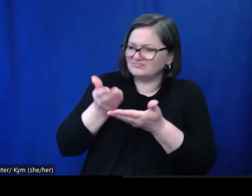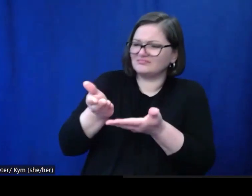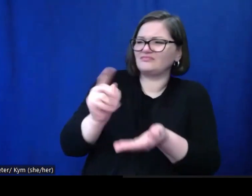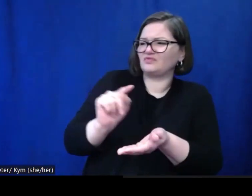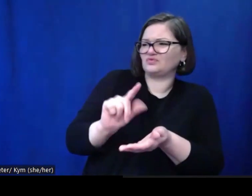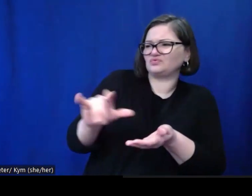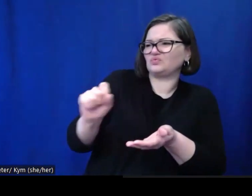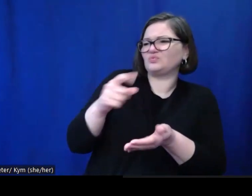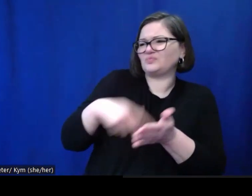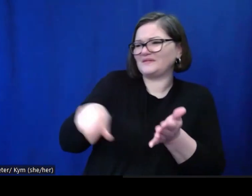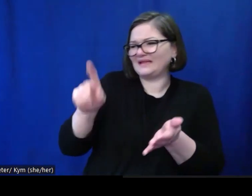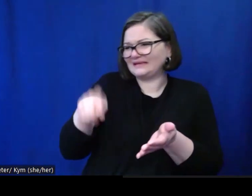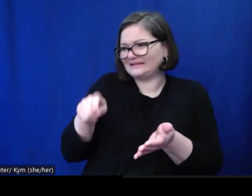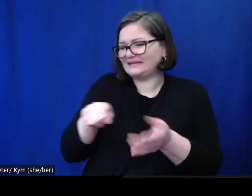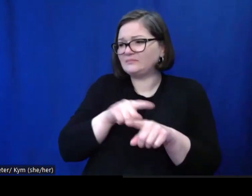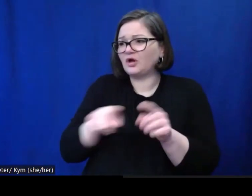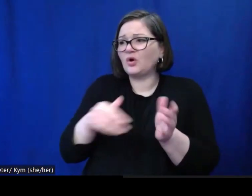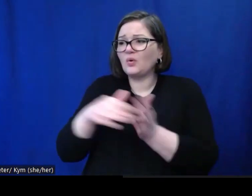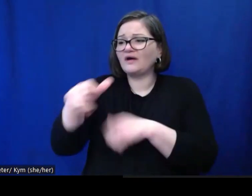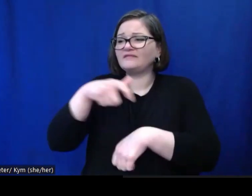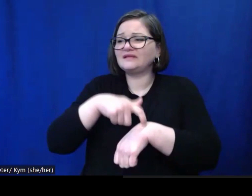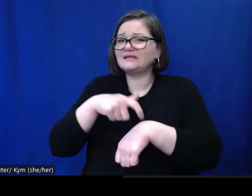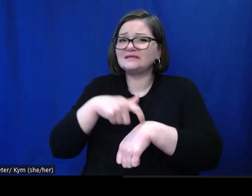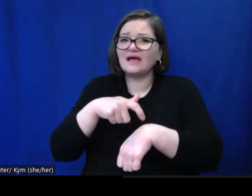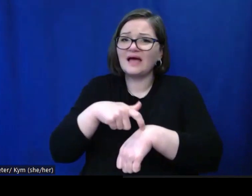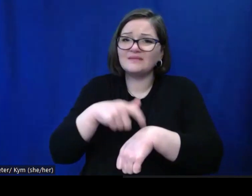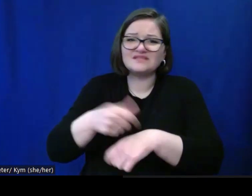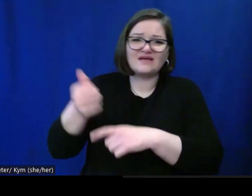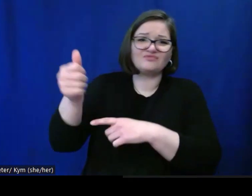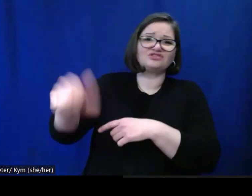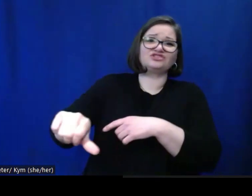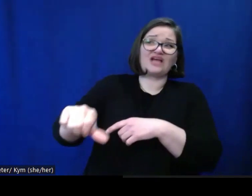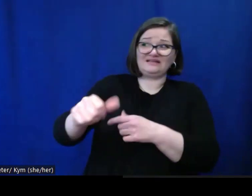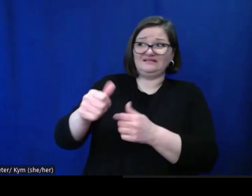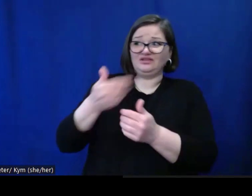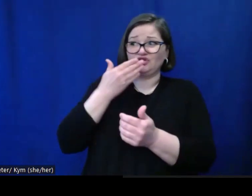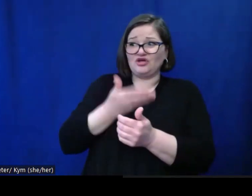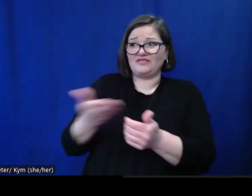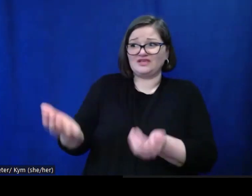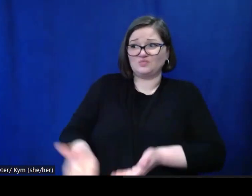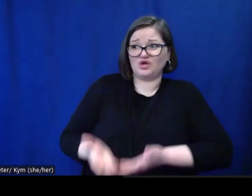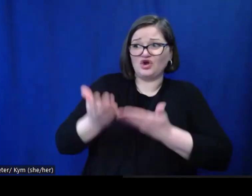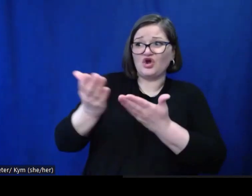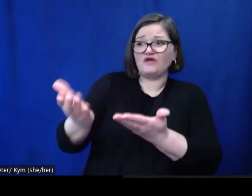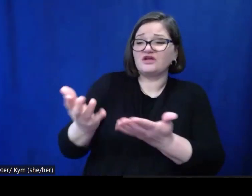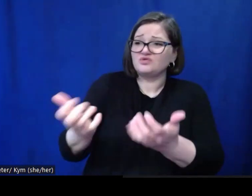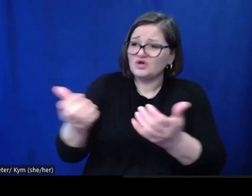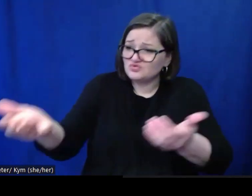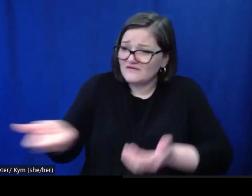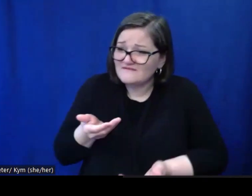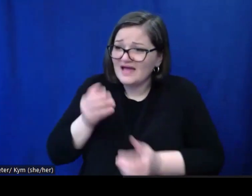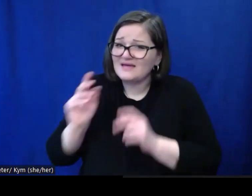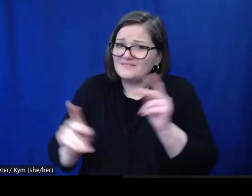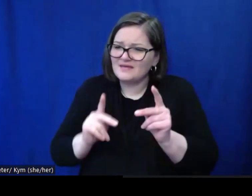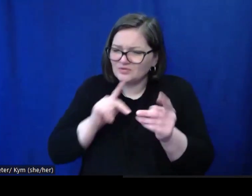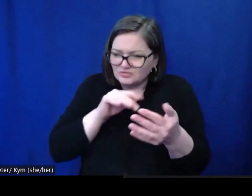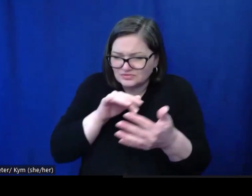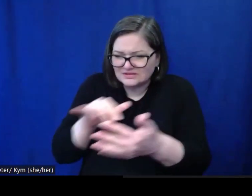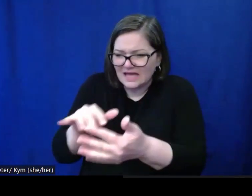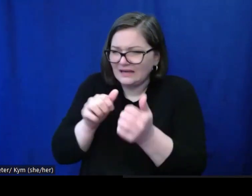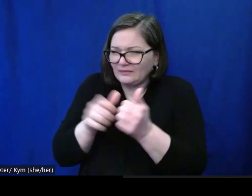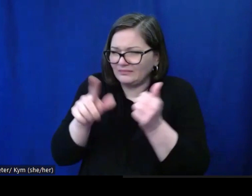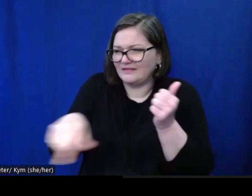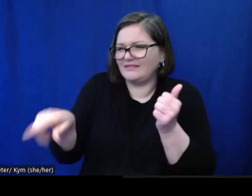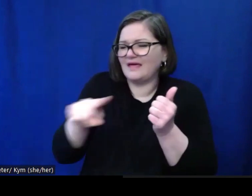But a lot of times they reject the good that we're trying to offer them. And so I'd invite people to be able to study that with them, right?